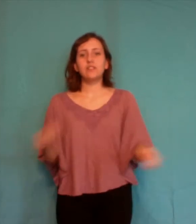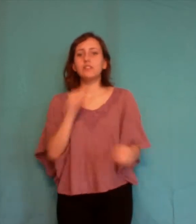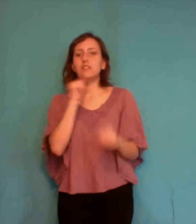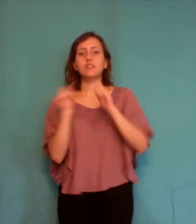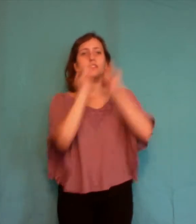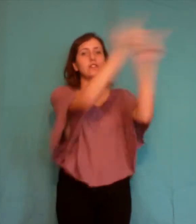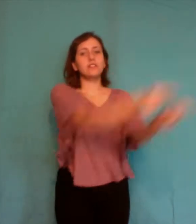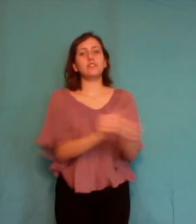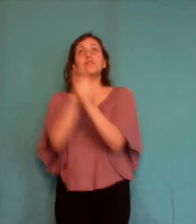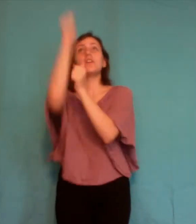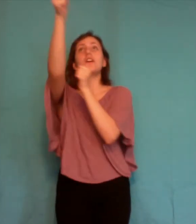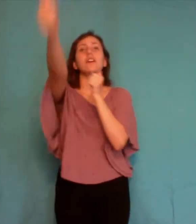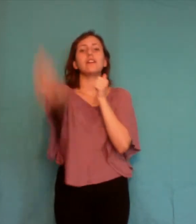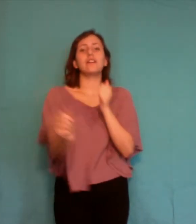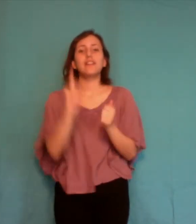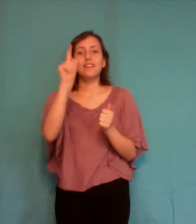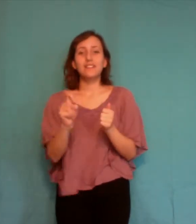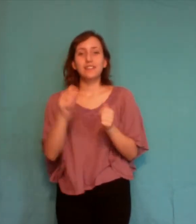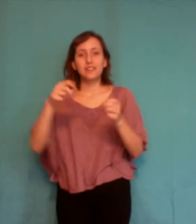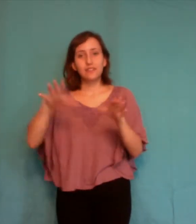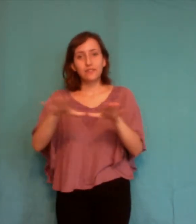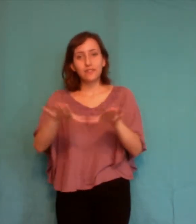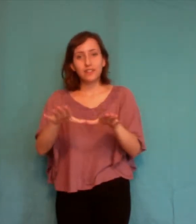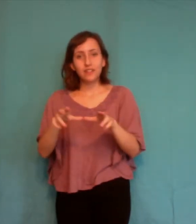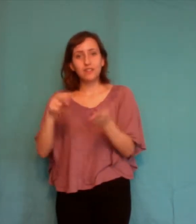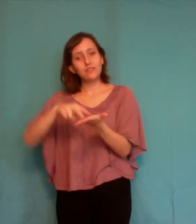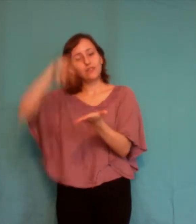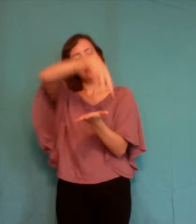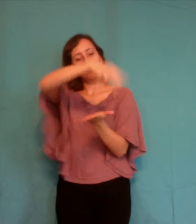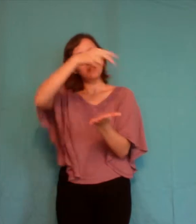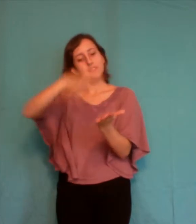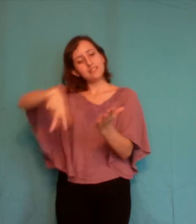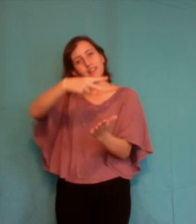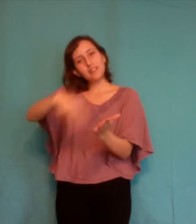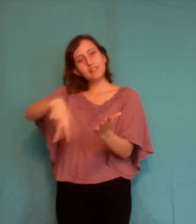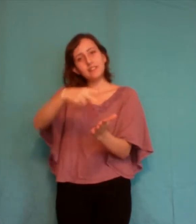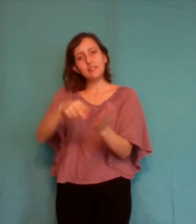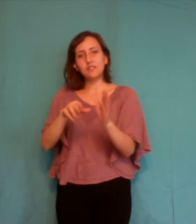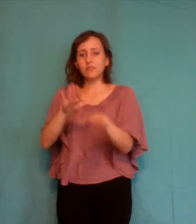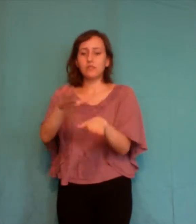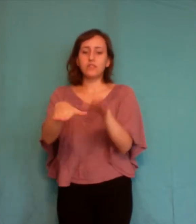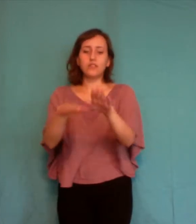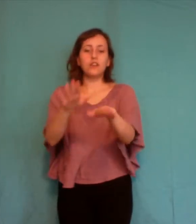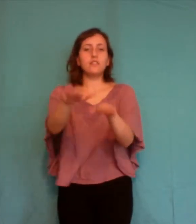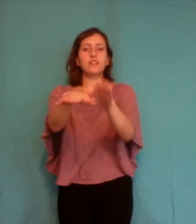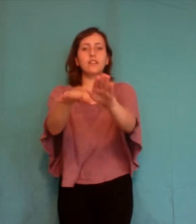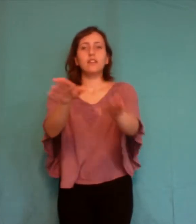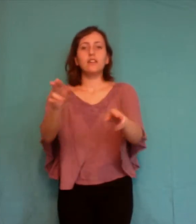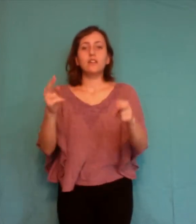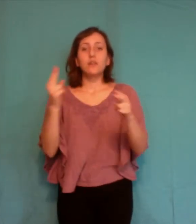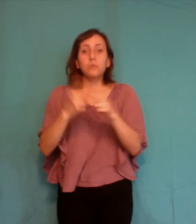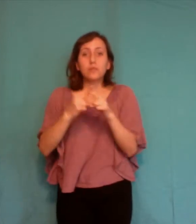Flipping your fins, you don't get too far. Legs are required for jumping, dancing, strolling